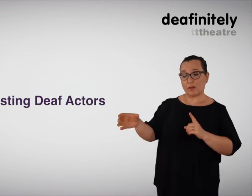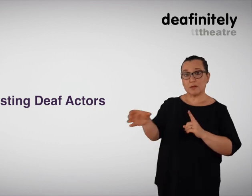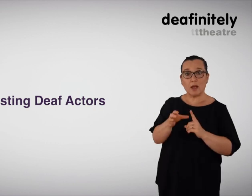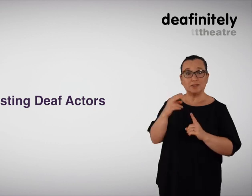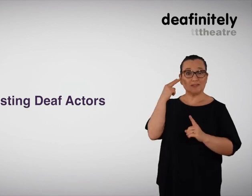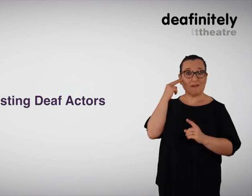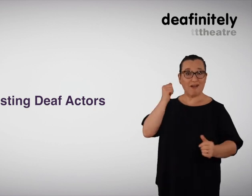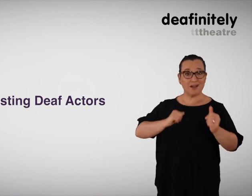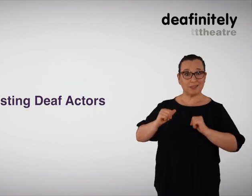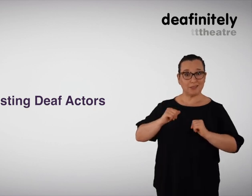Casting deaf actors.